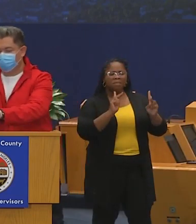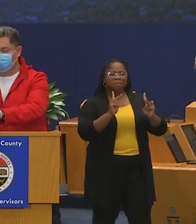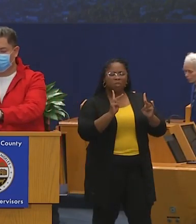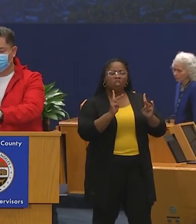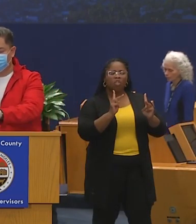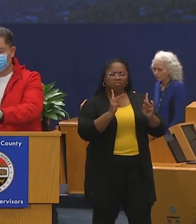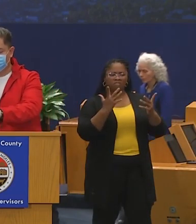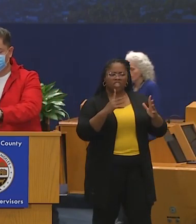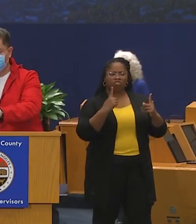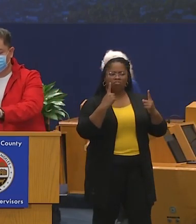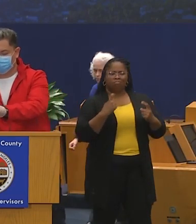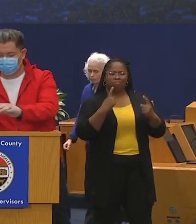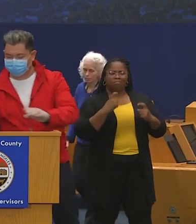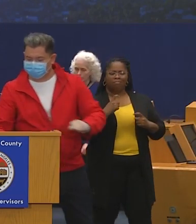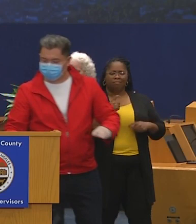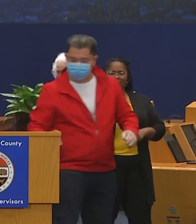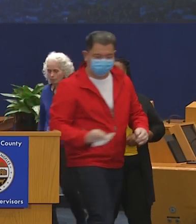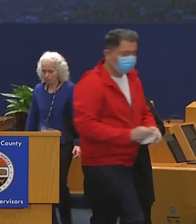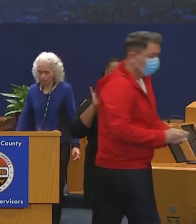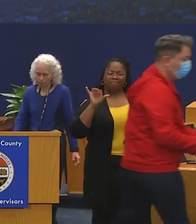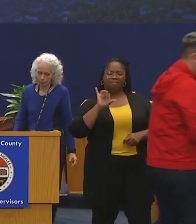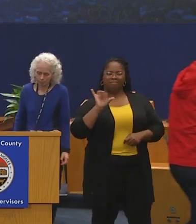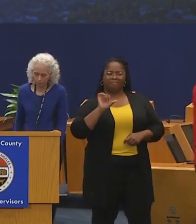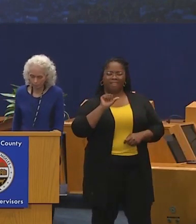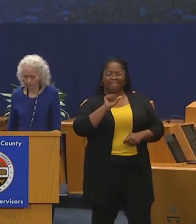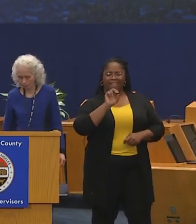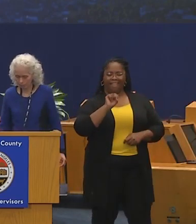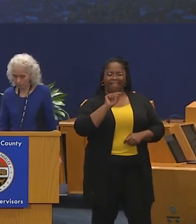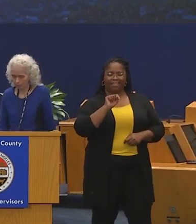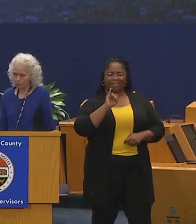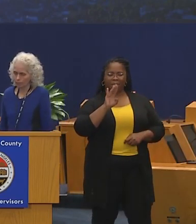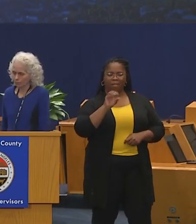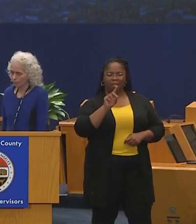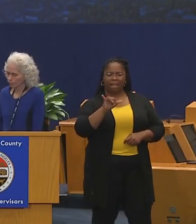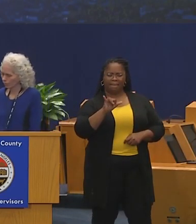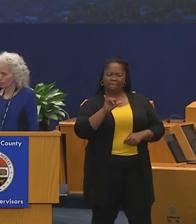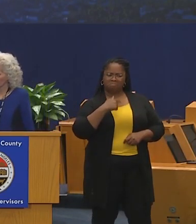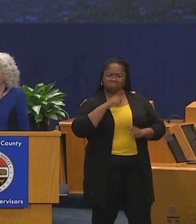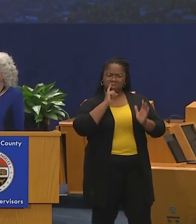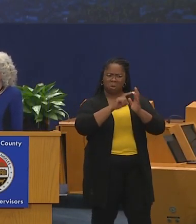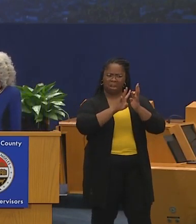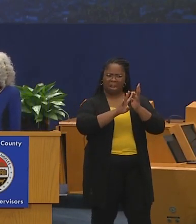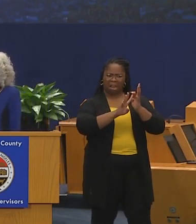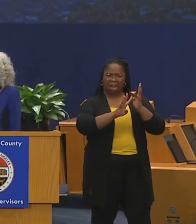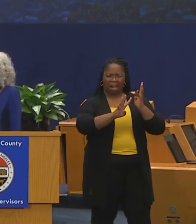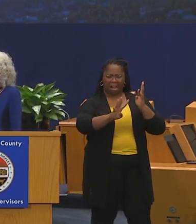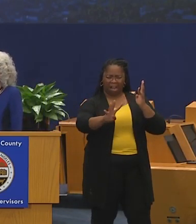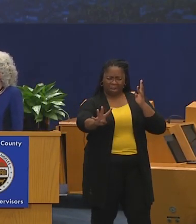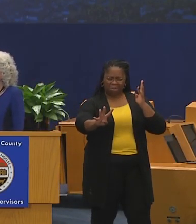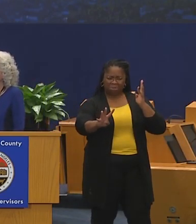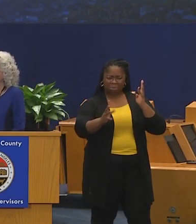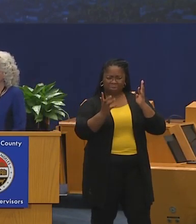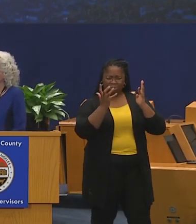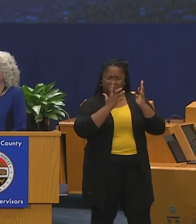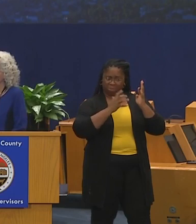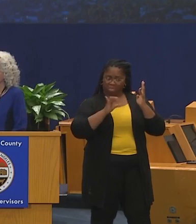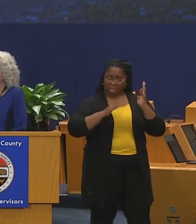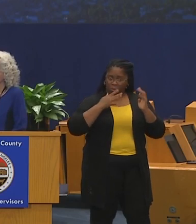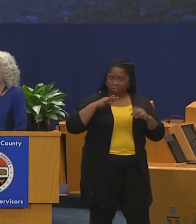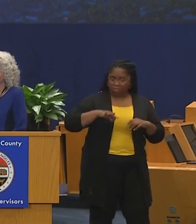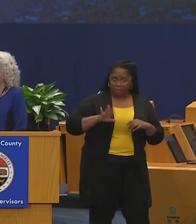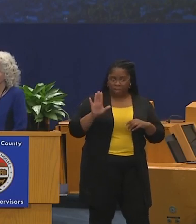test out of the USC program and your program. Lines are quite long. Do you suggest, would that do any good in your study?